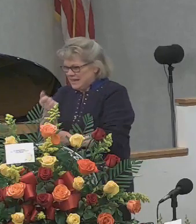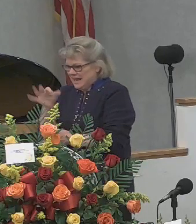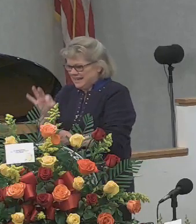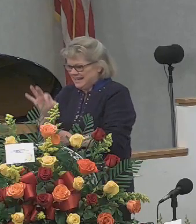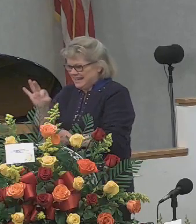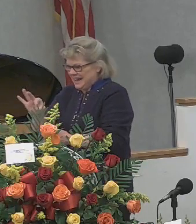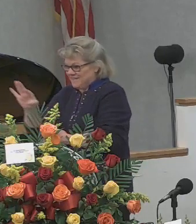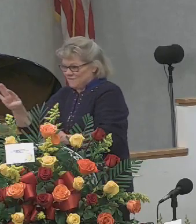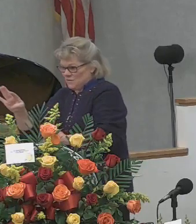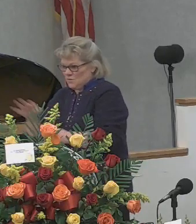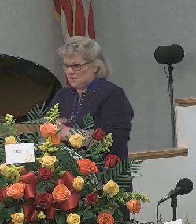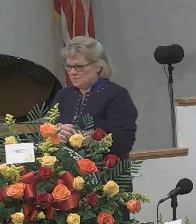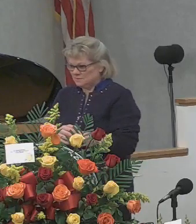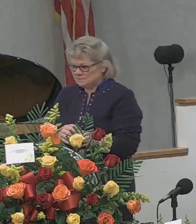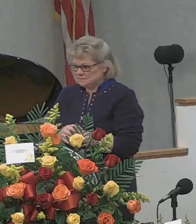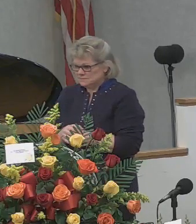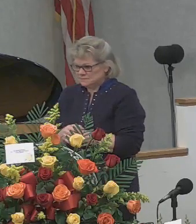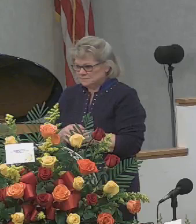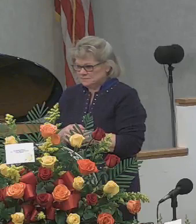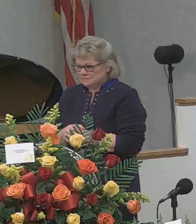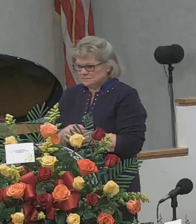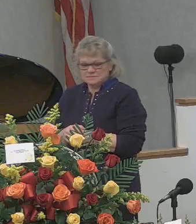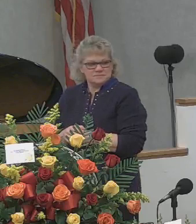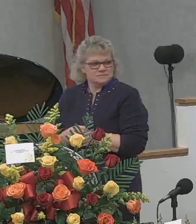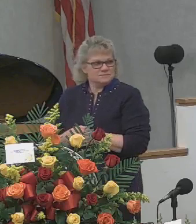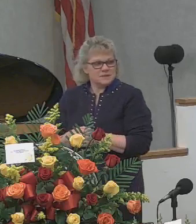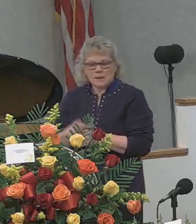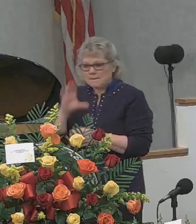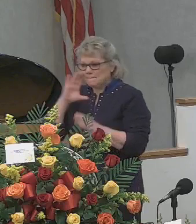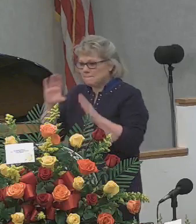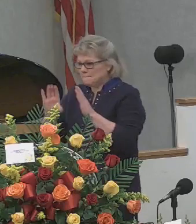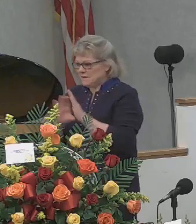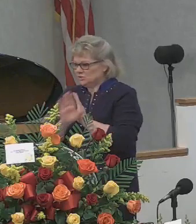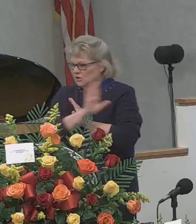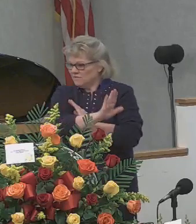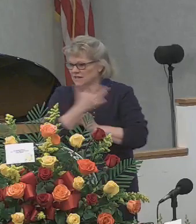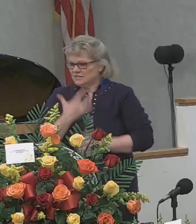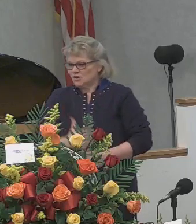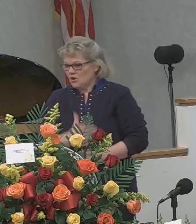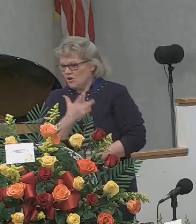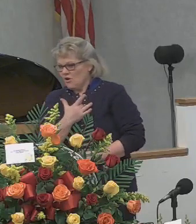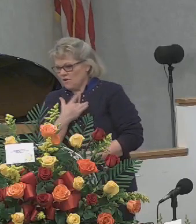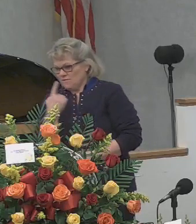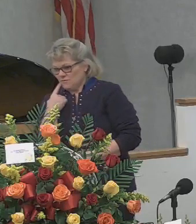1994. And I will give you a picture of the heart of this man for my mom.